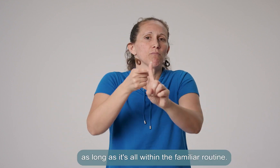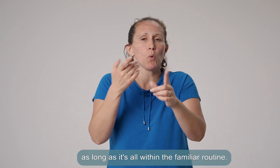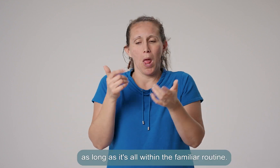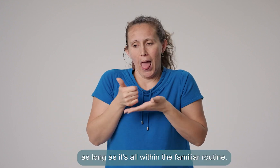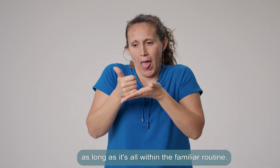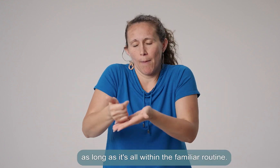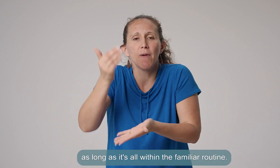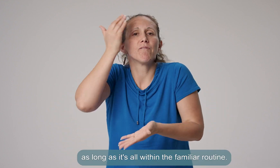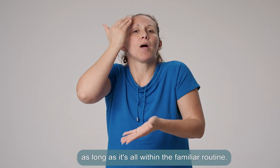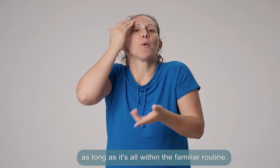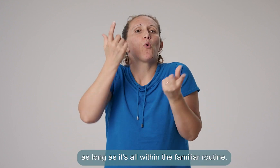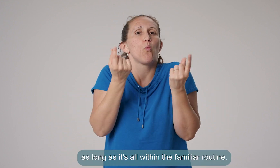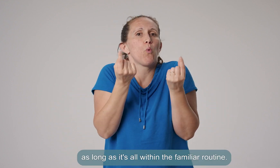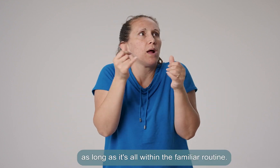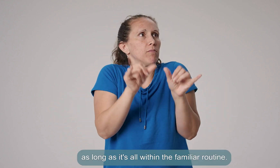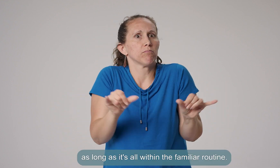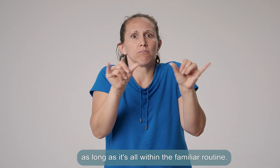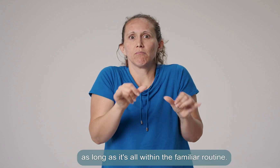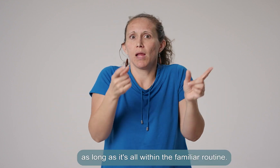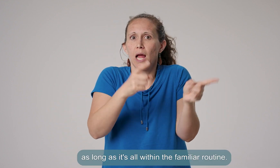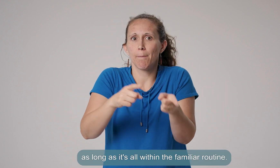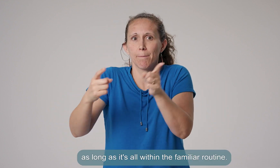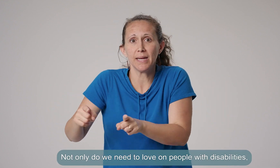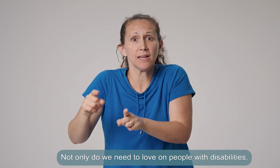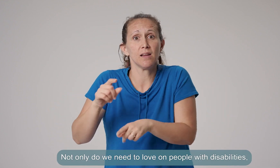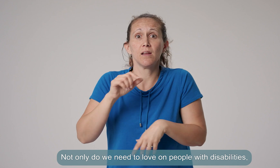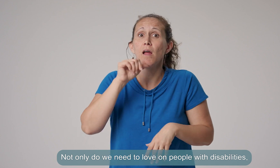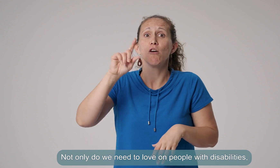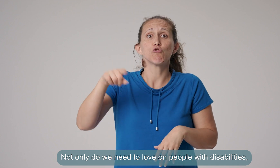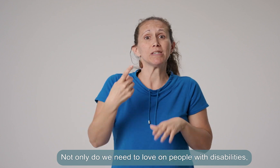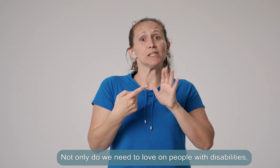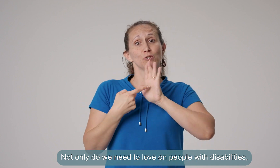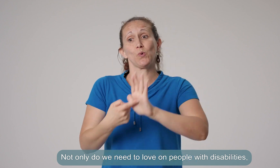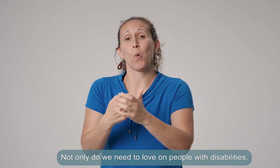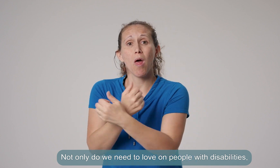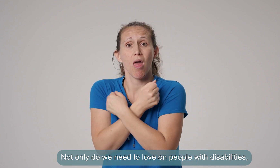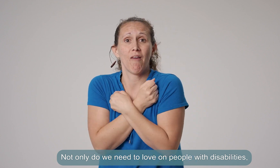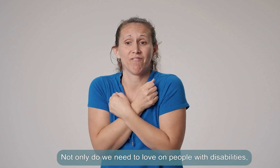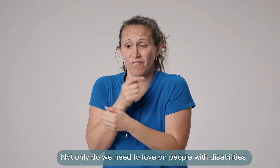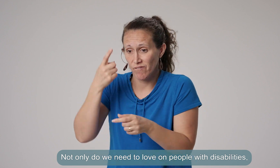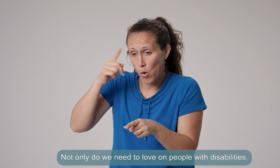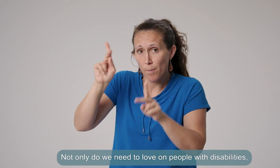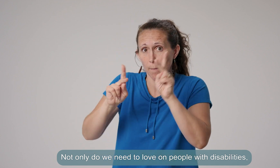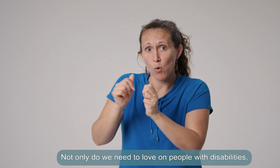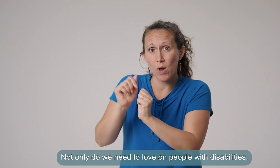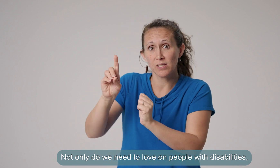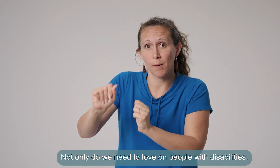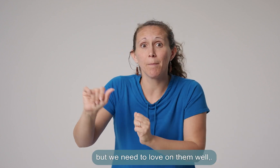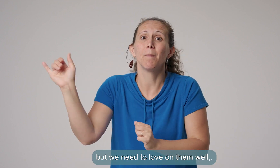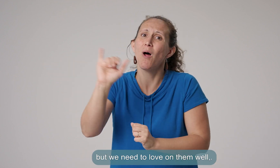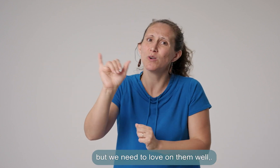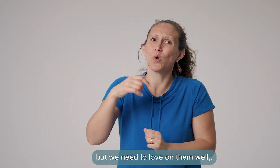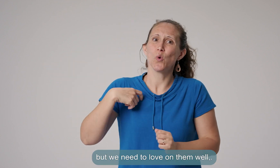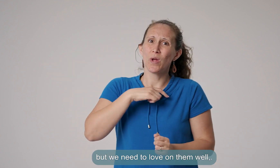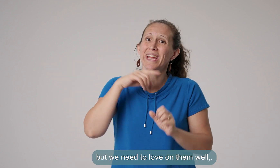As long as it's all within the familiar routine, not only do we need to love on people with disabilities, but we need to love on